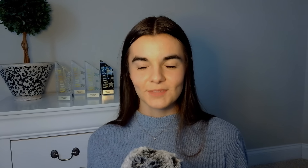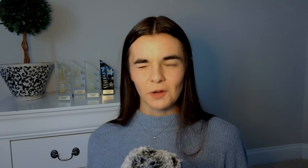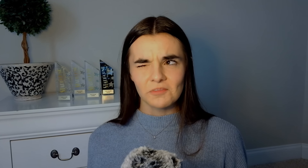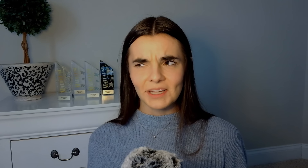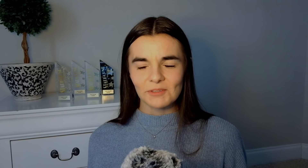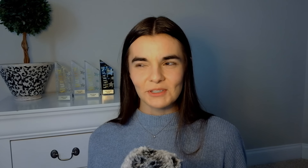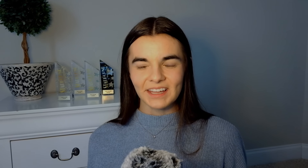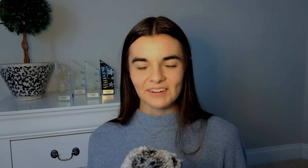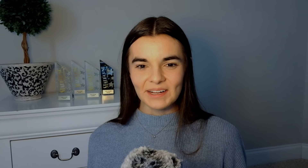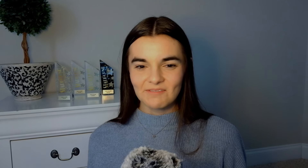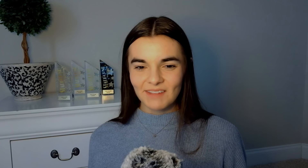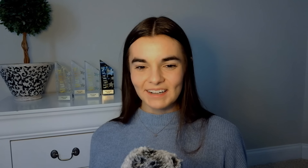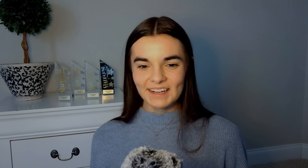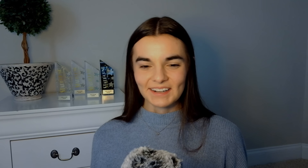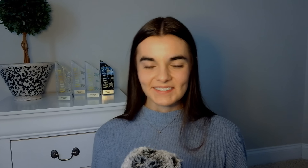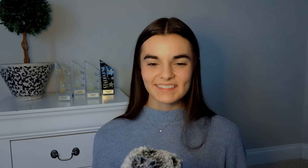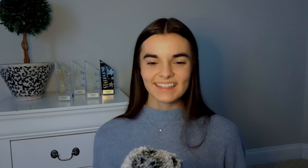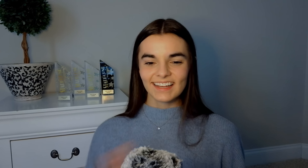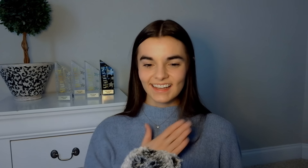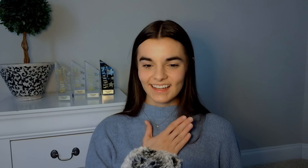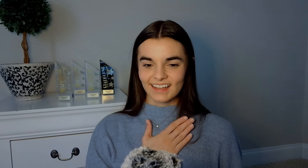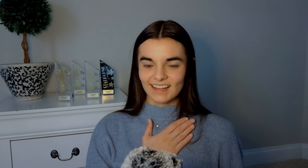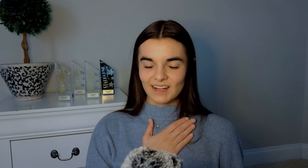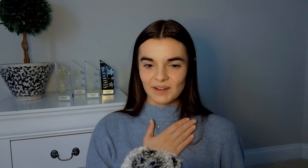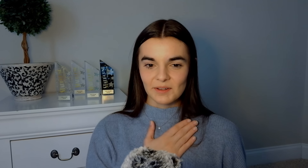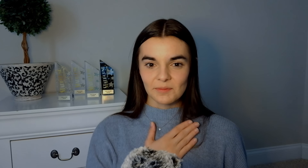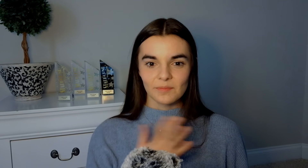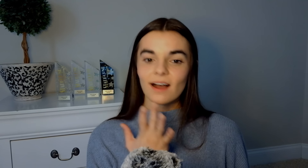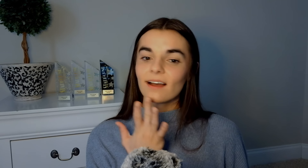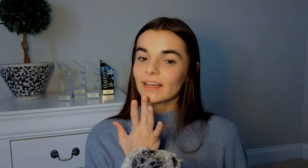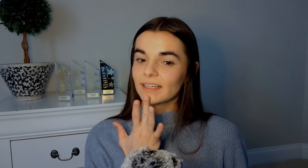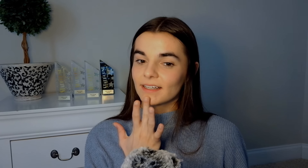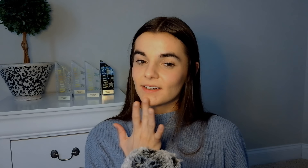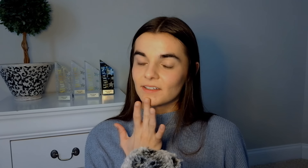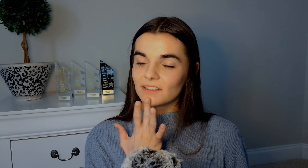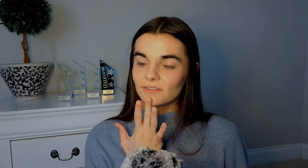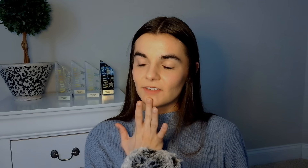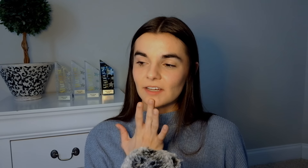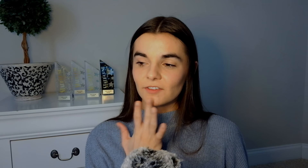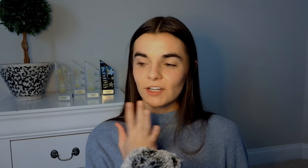Hopefully I'm doing that right. I don't know. My favorite